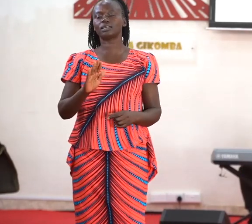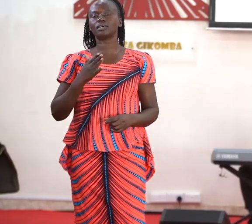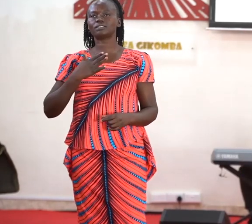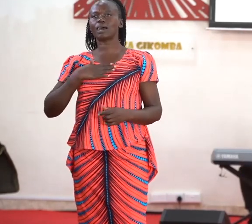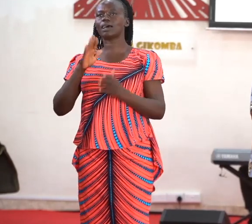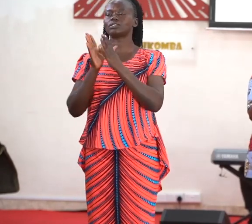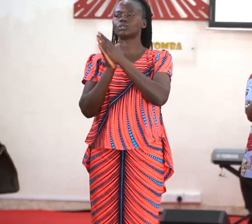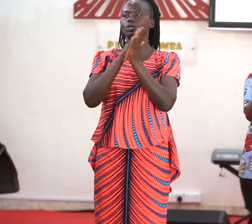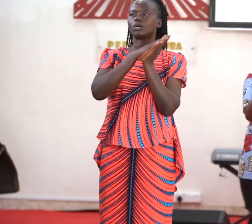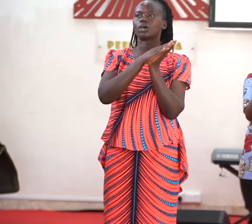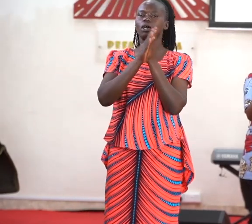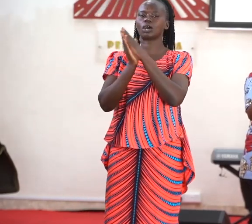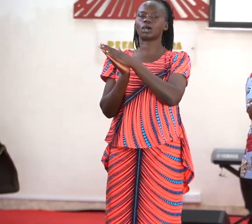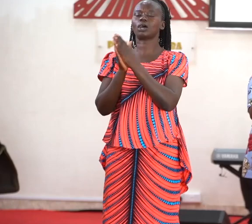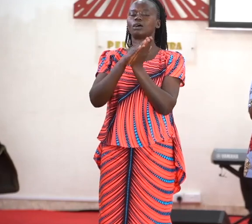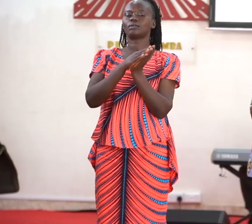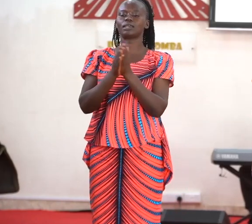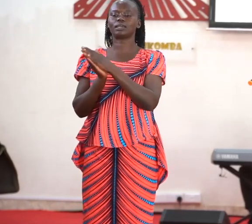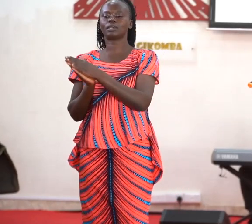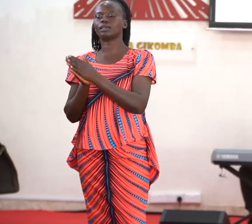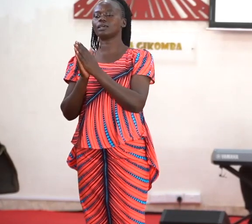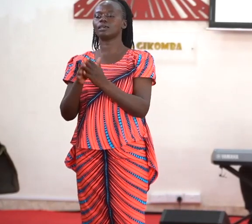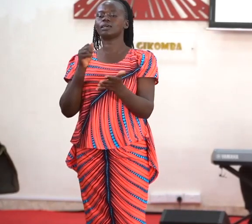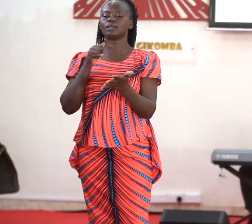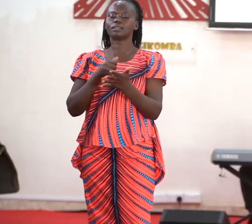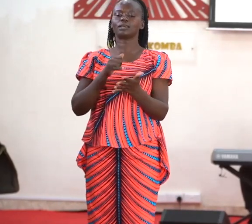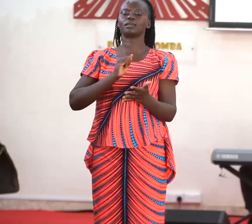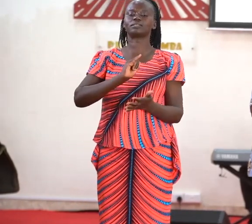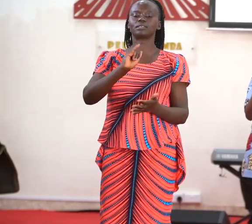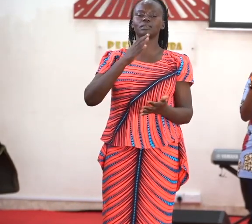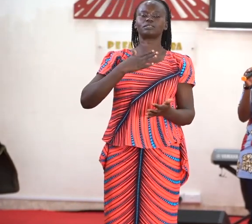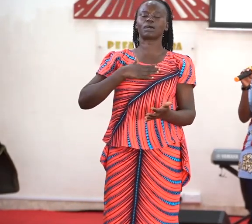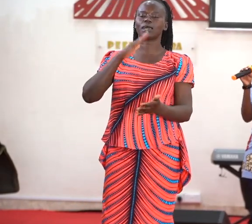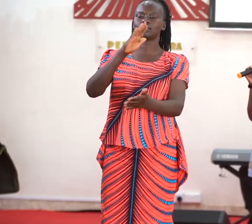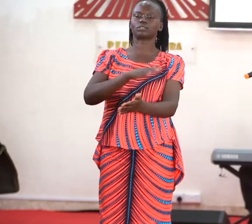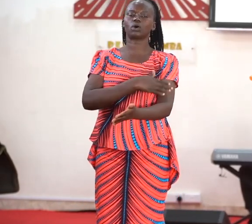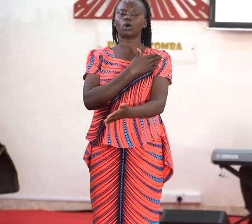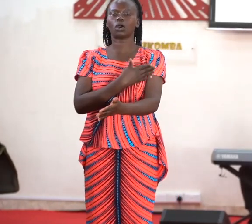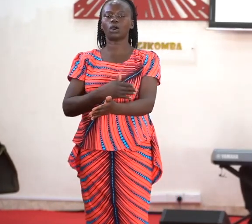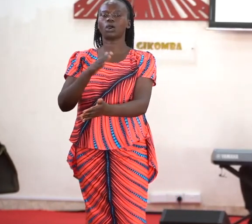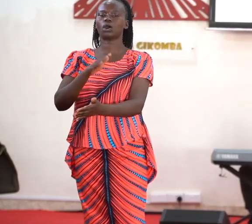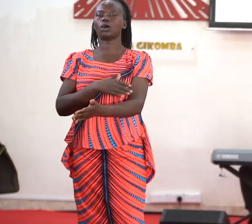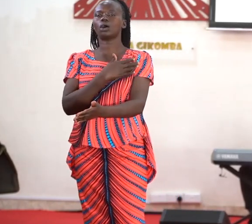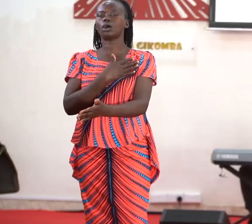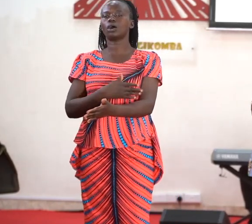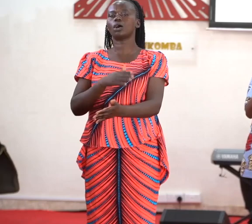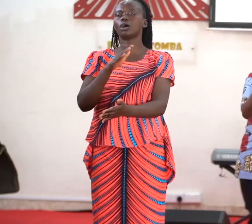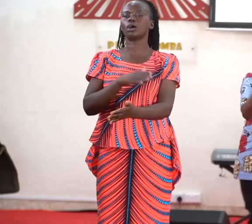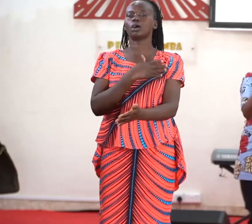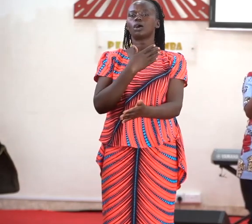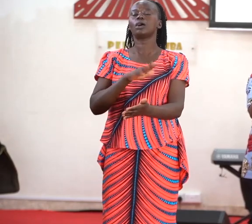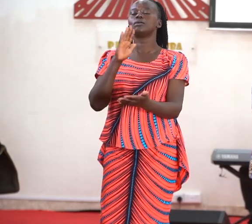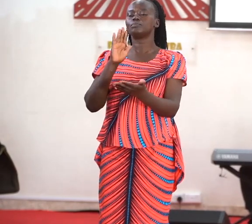This is my story. This is my song.